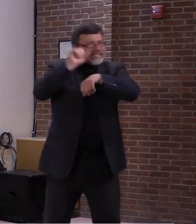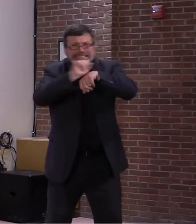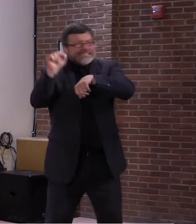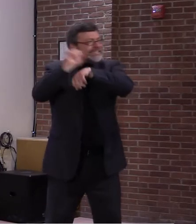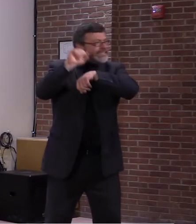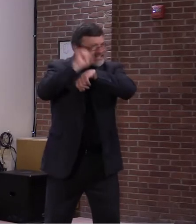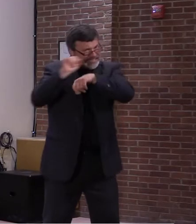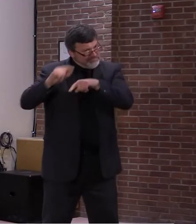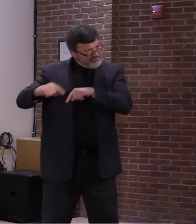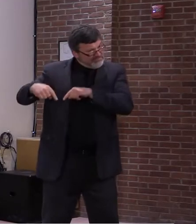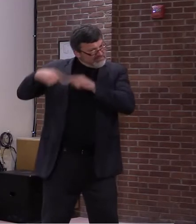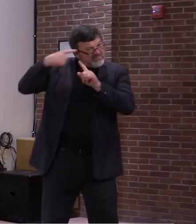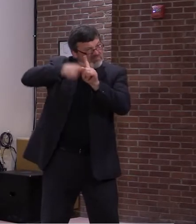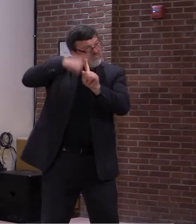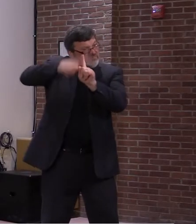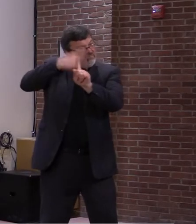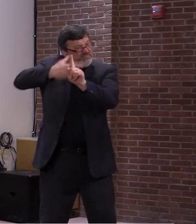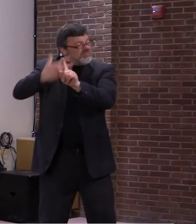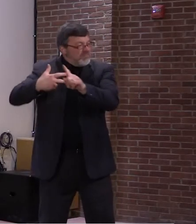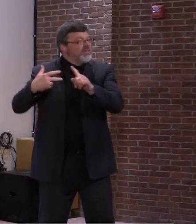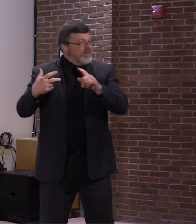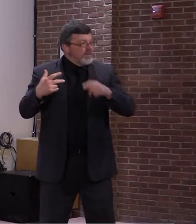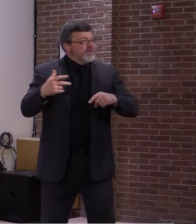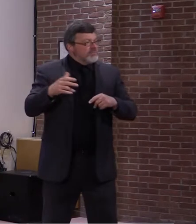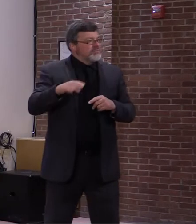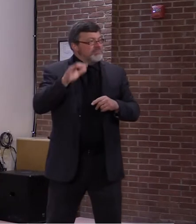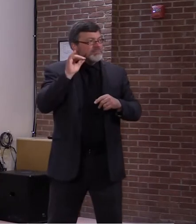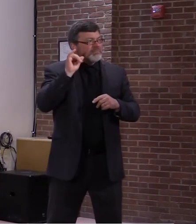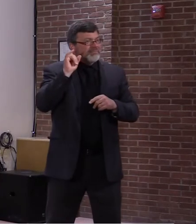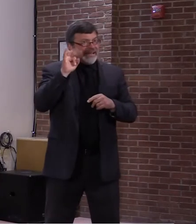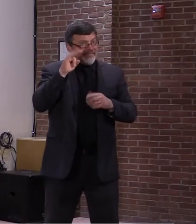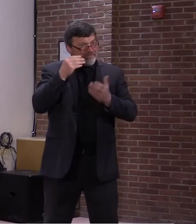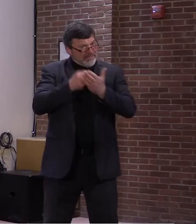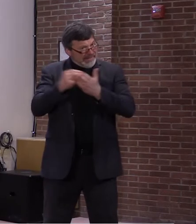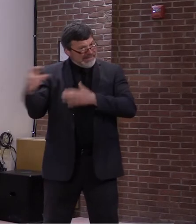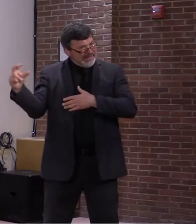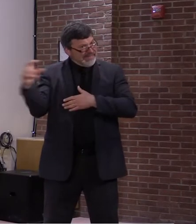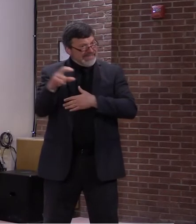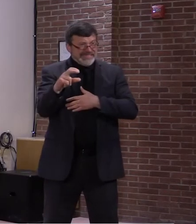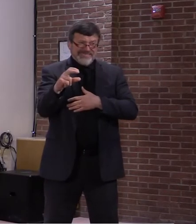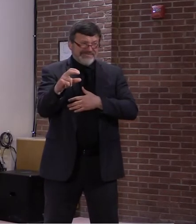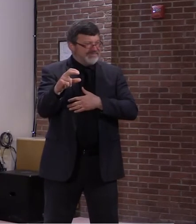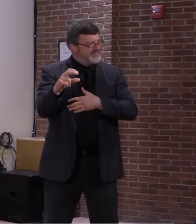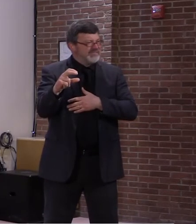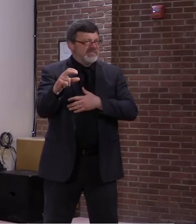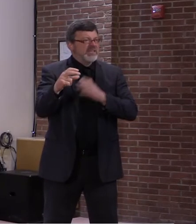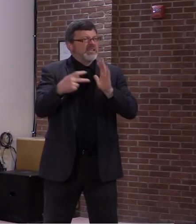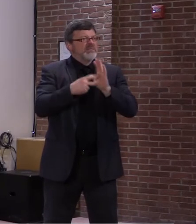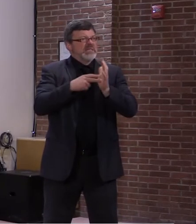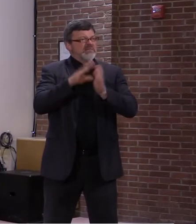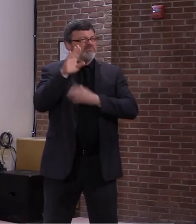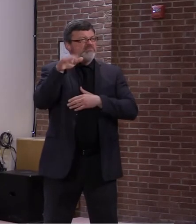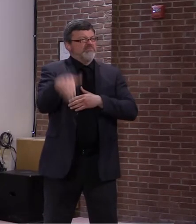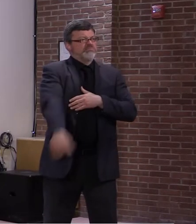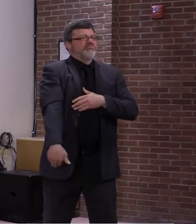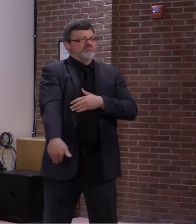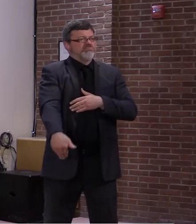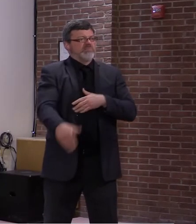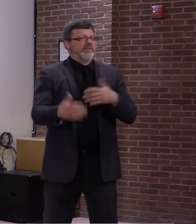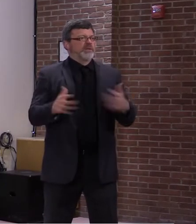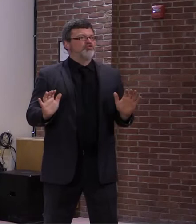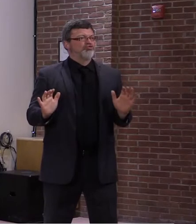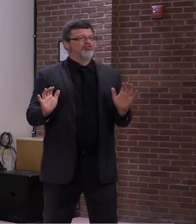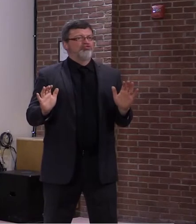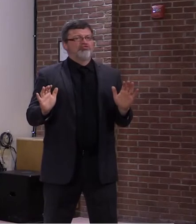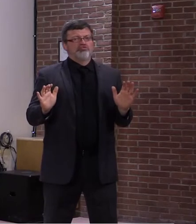But without appropriate funding, the targeted recovery and growth we are seeking will fall flat. We will miss